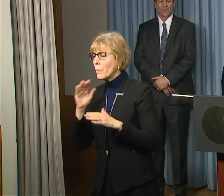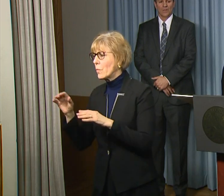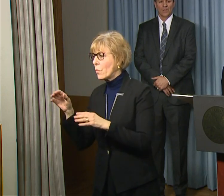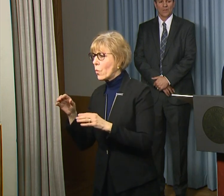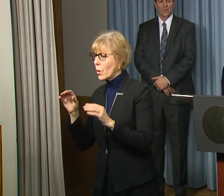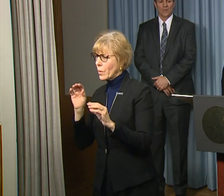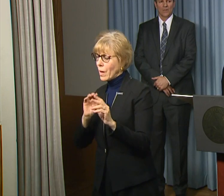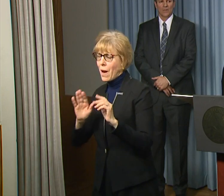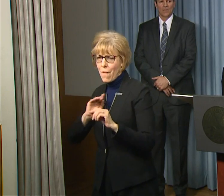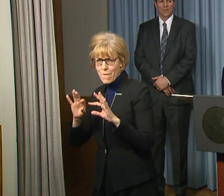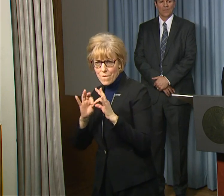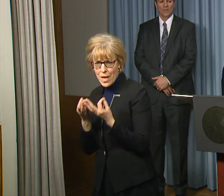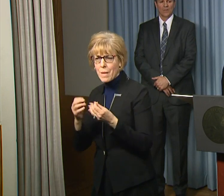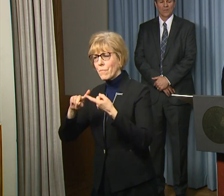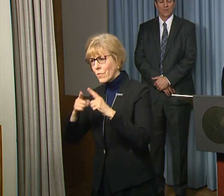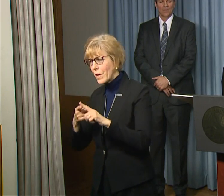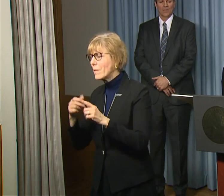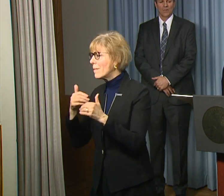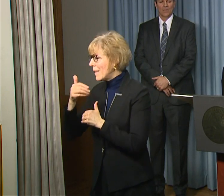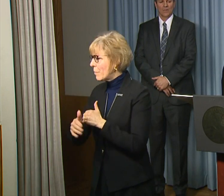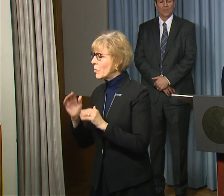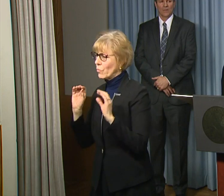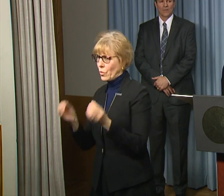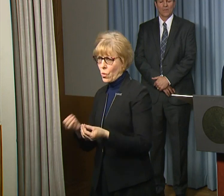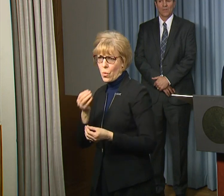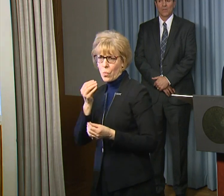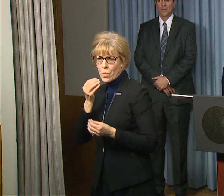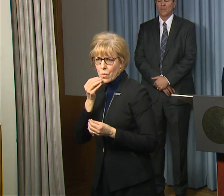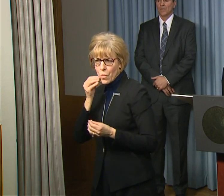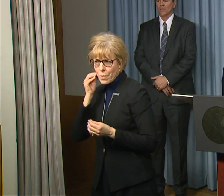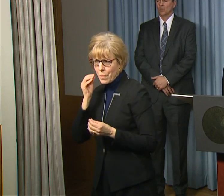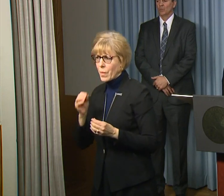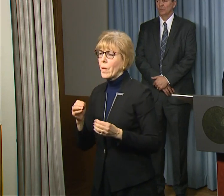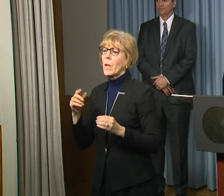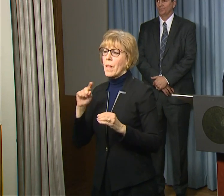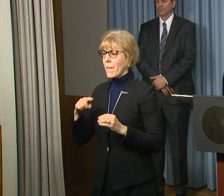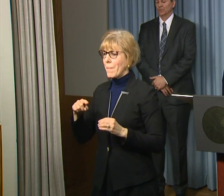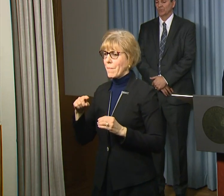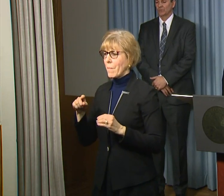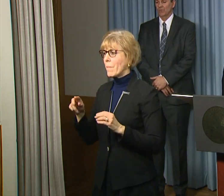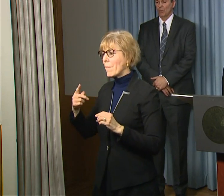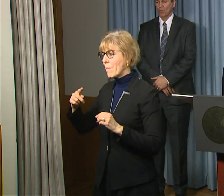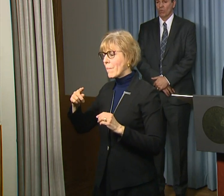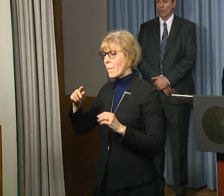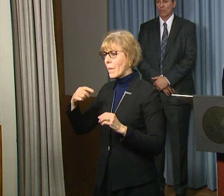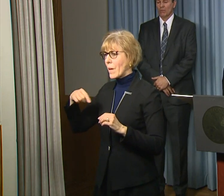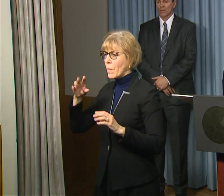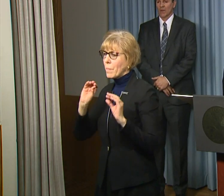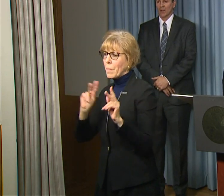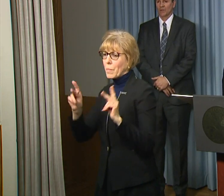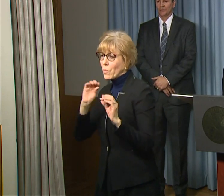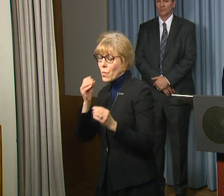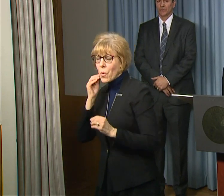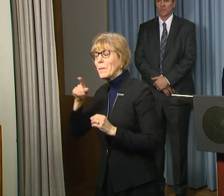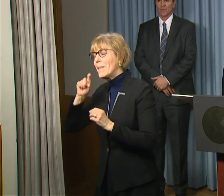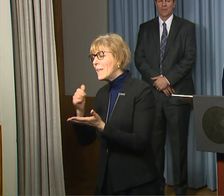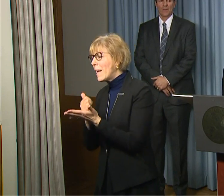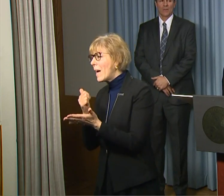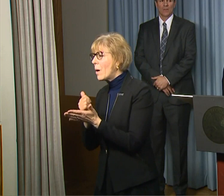and neighbors who are experiencing homelessness. They need volunteers, cleaning supplies, and donations, and we